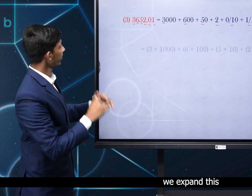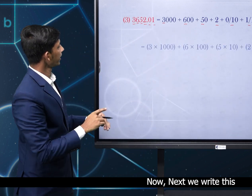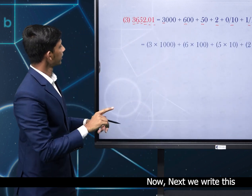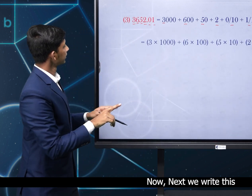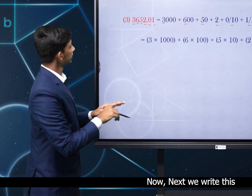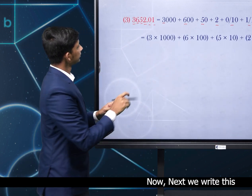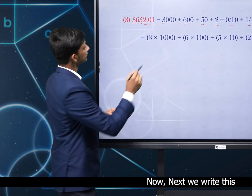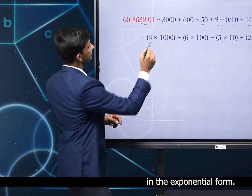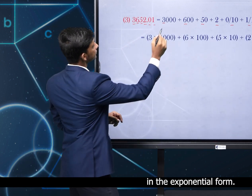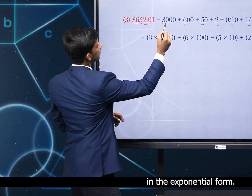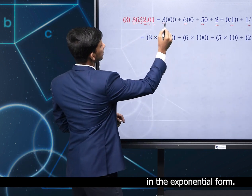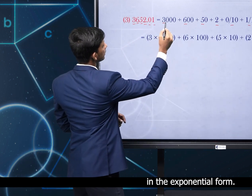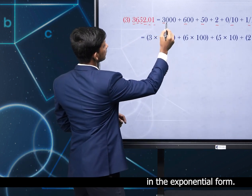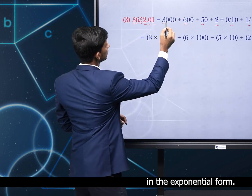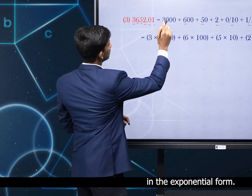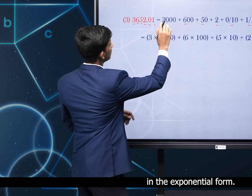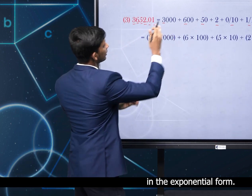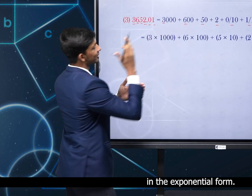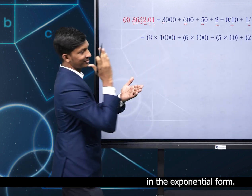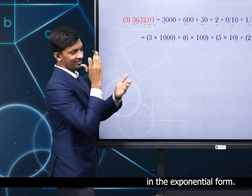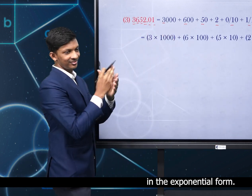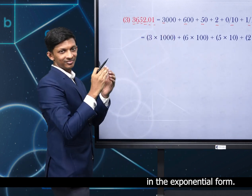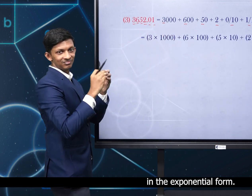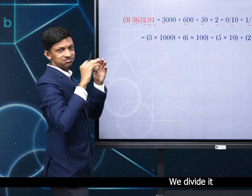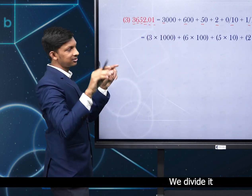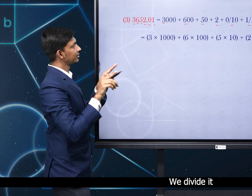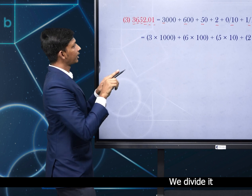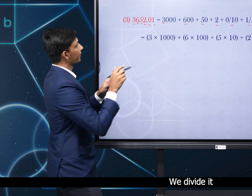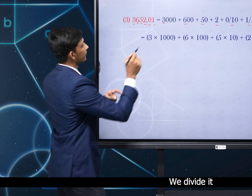now next we write this in the exponential form. We